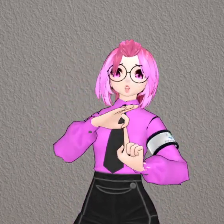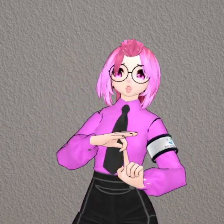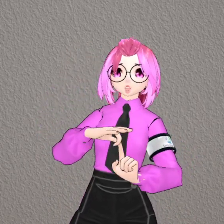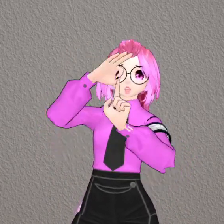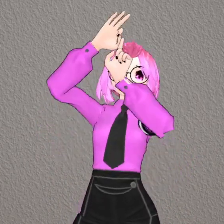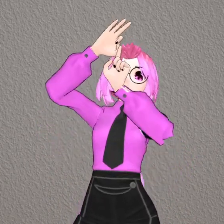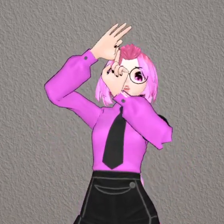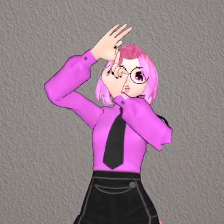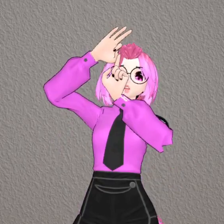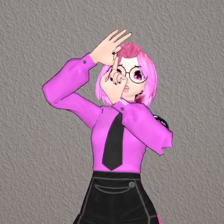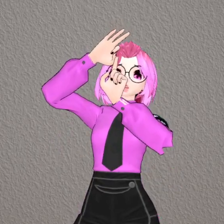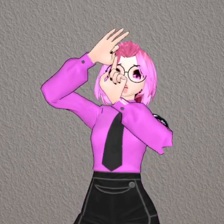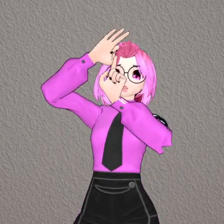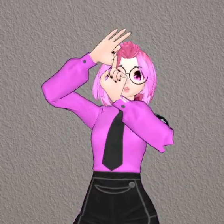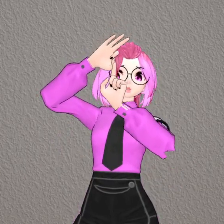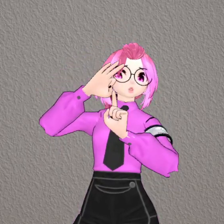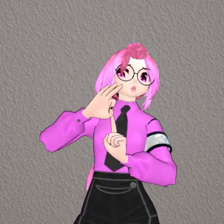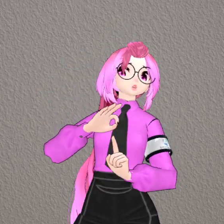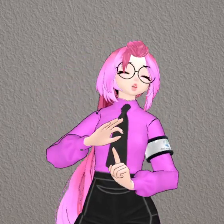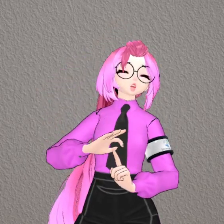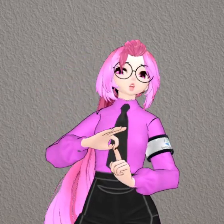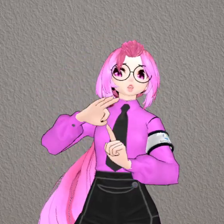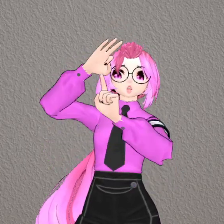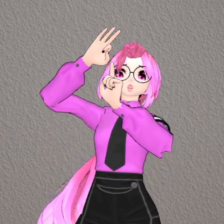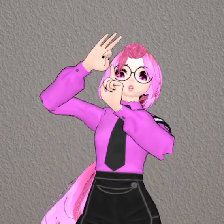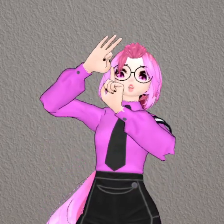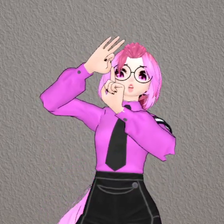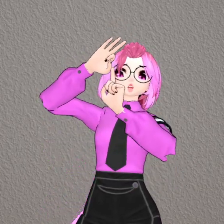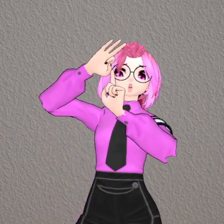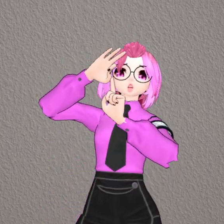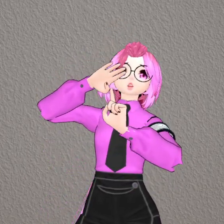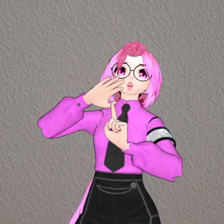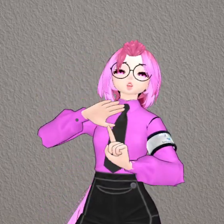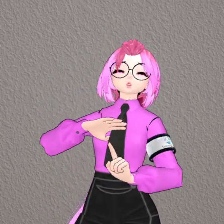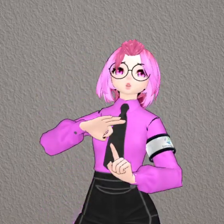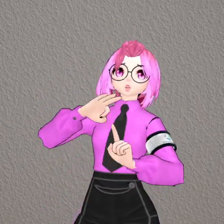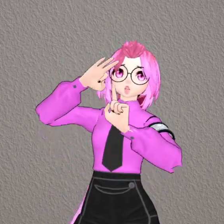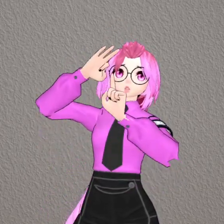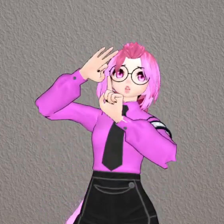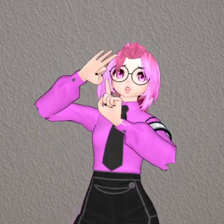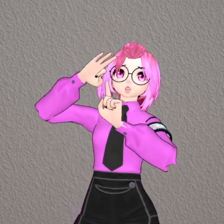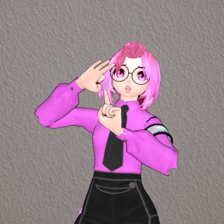person and pull them up, because they're so special that you want to pick that person.